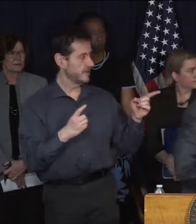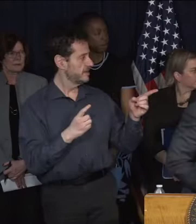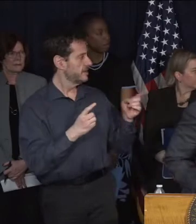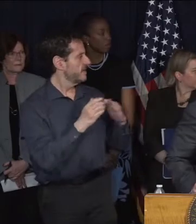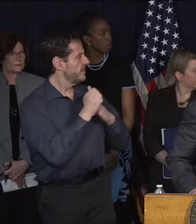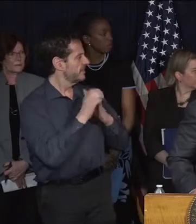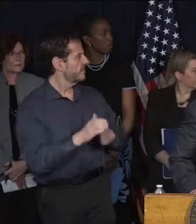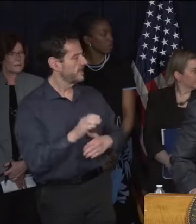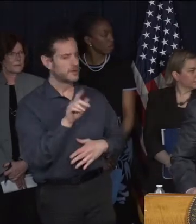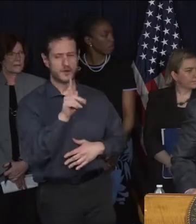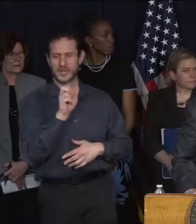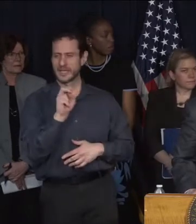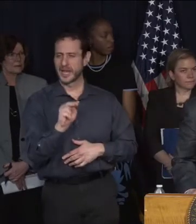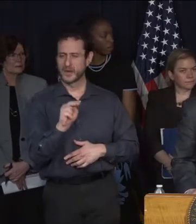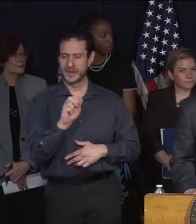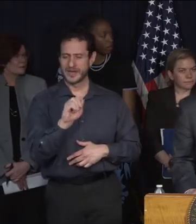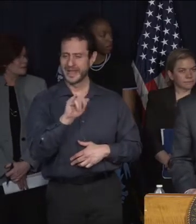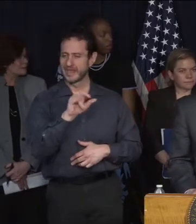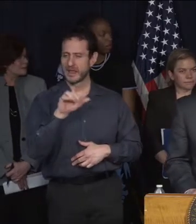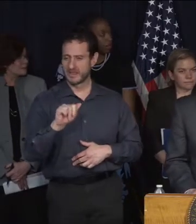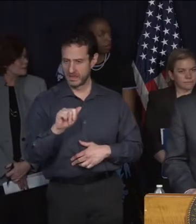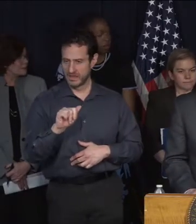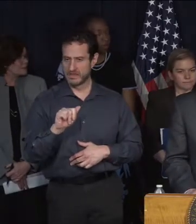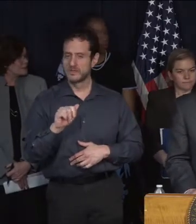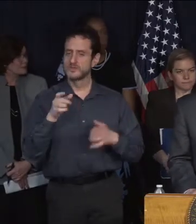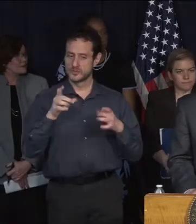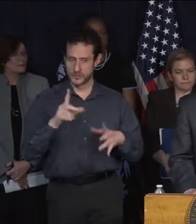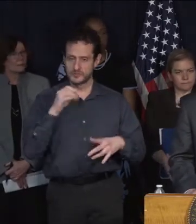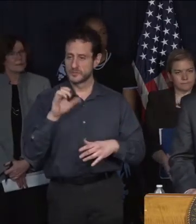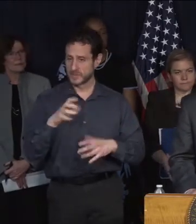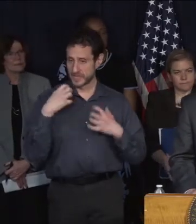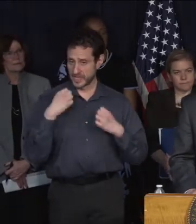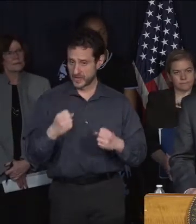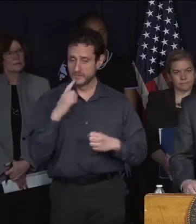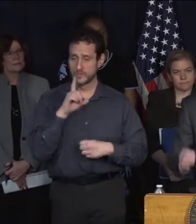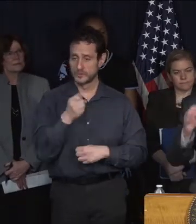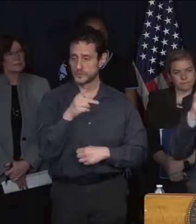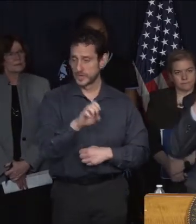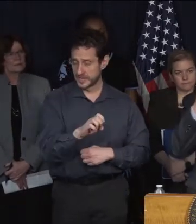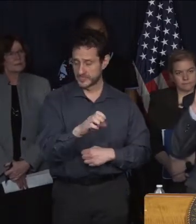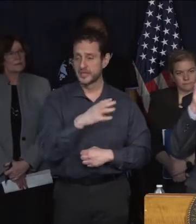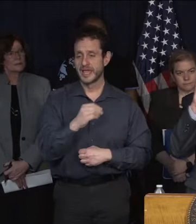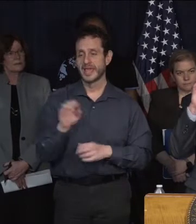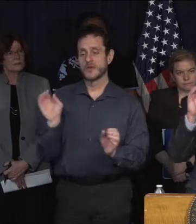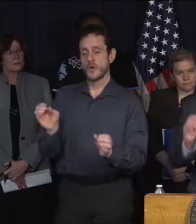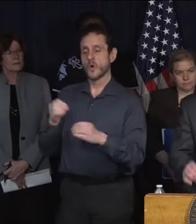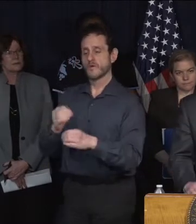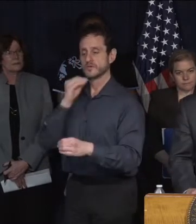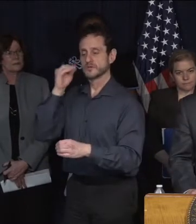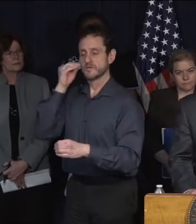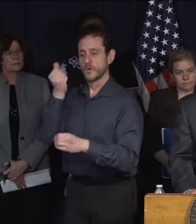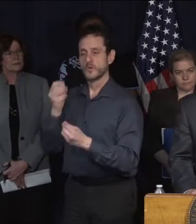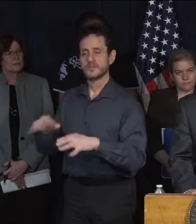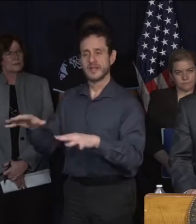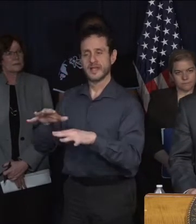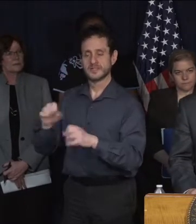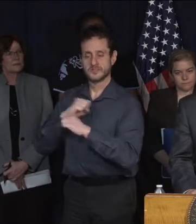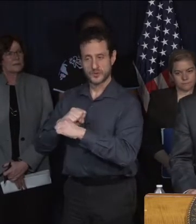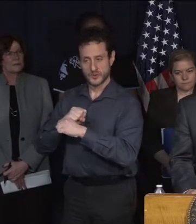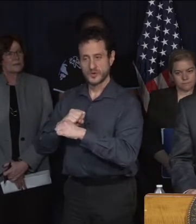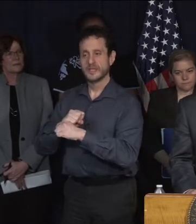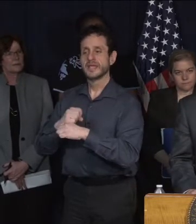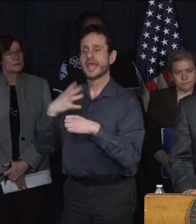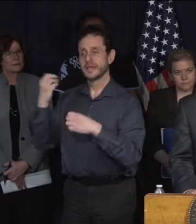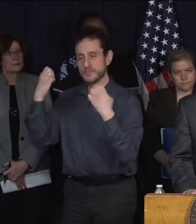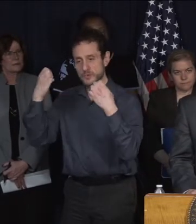Ayala, who's here, our Director of Public Health in DuPage County, and our Office of Homeland Security and Emergency Management work together to